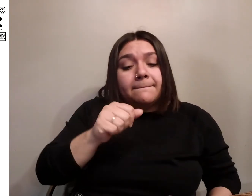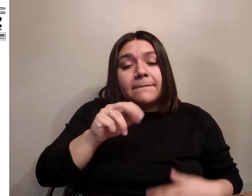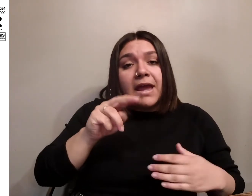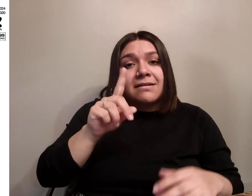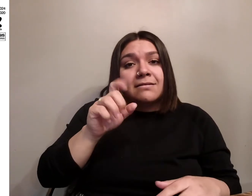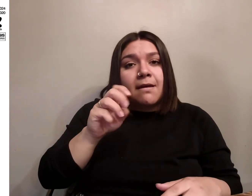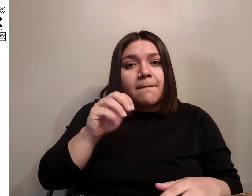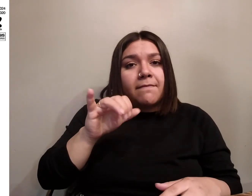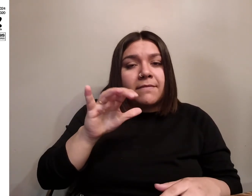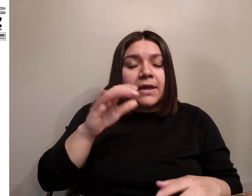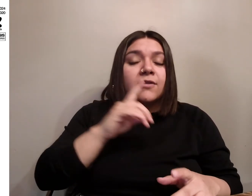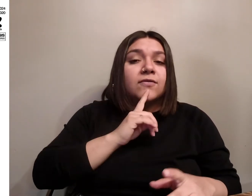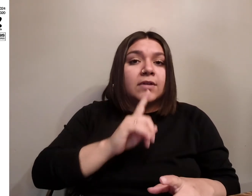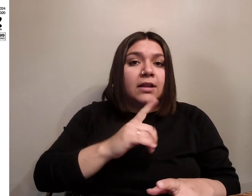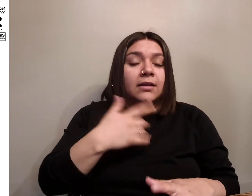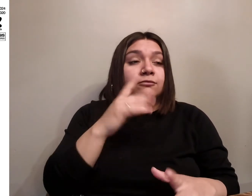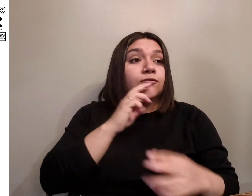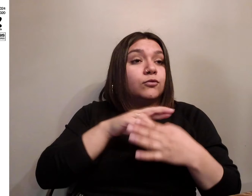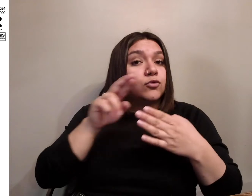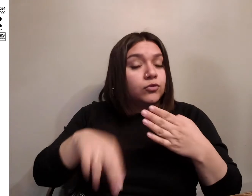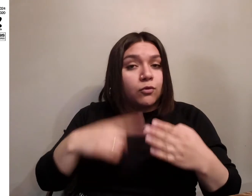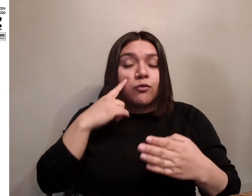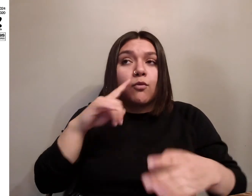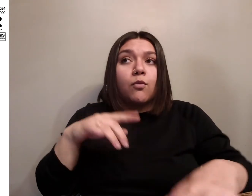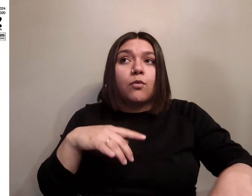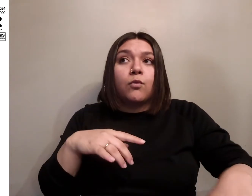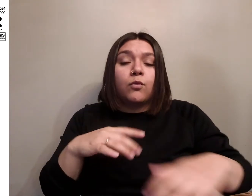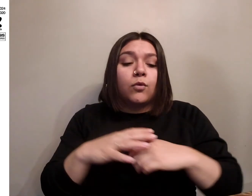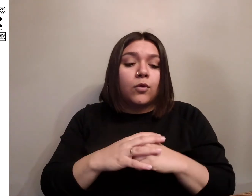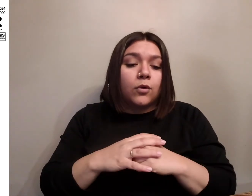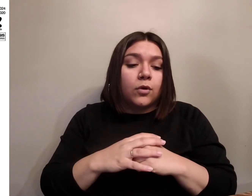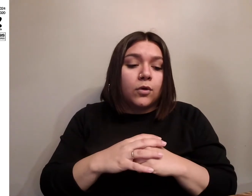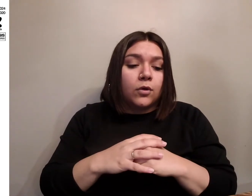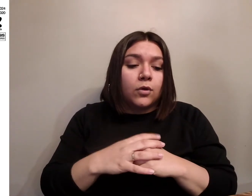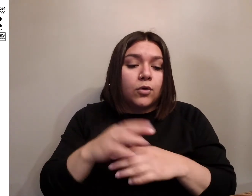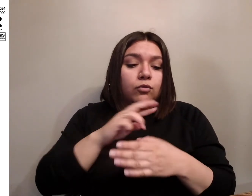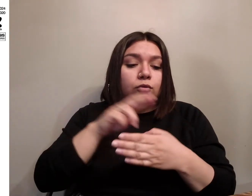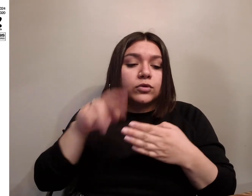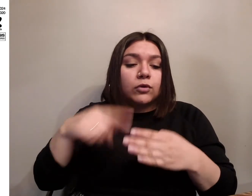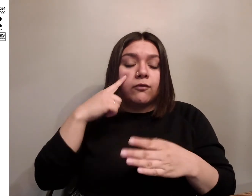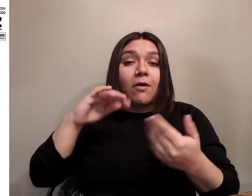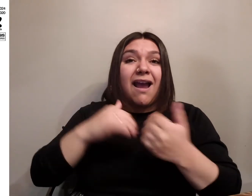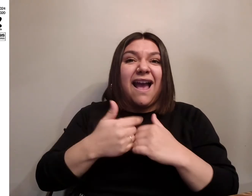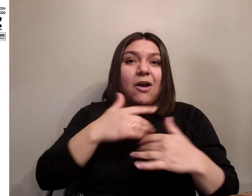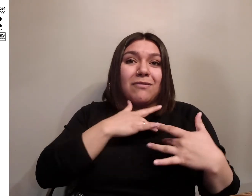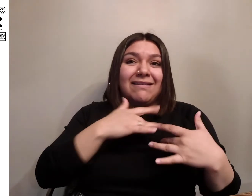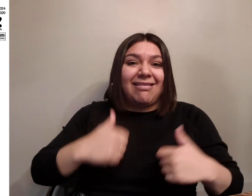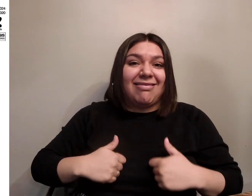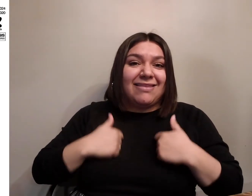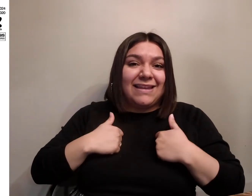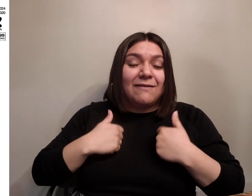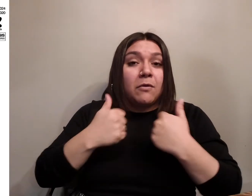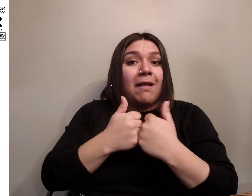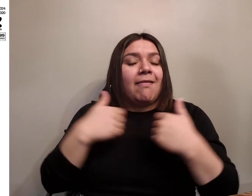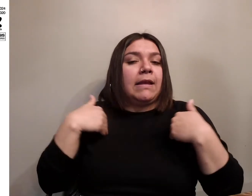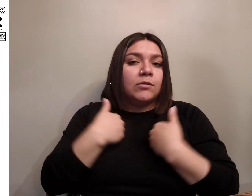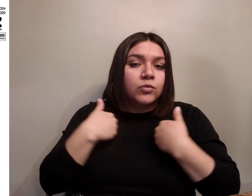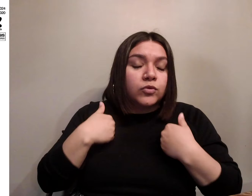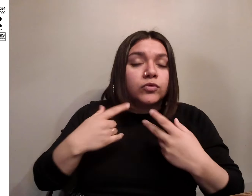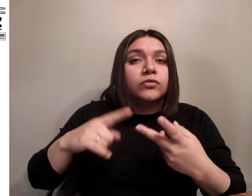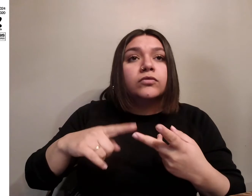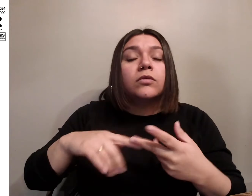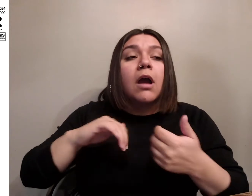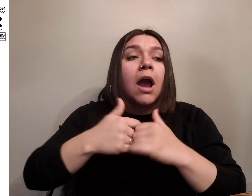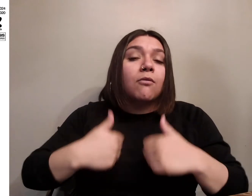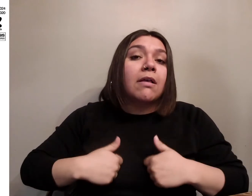These pandemics, in a sense, I've read, are the result of how